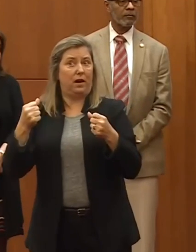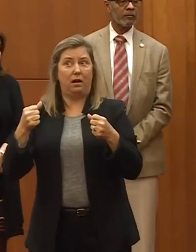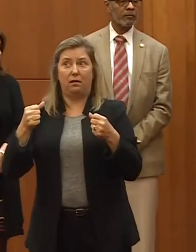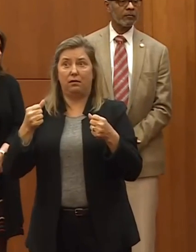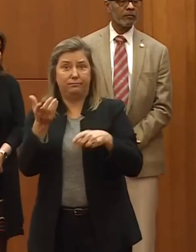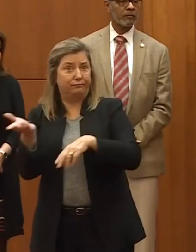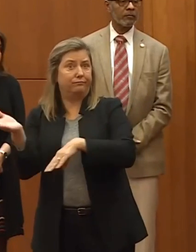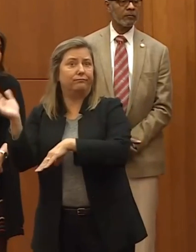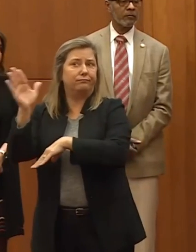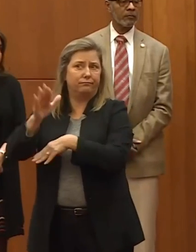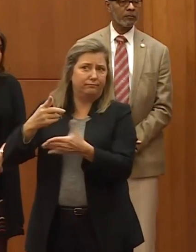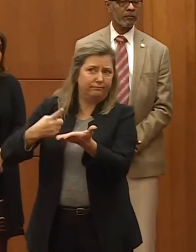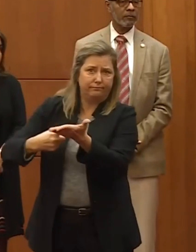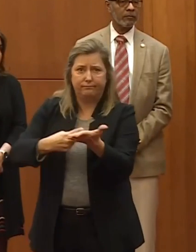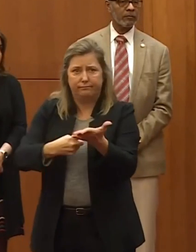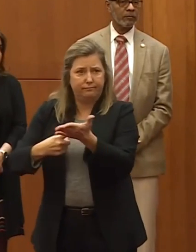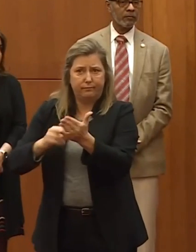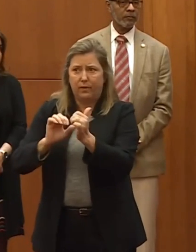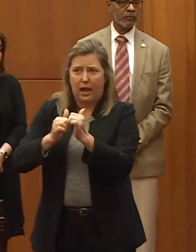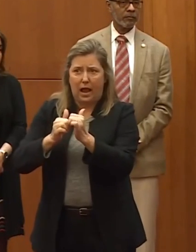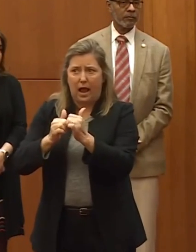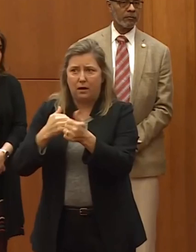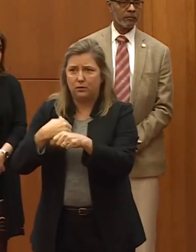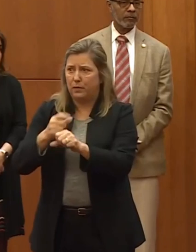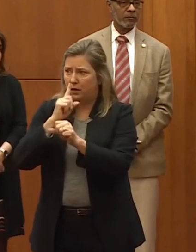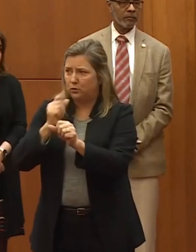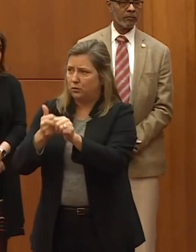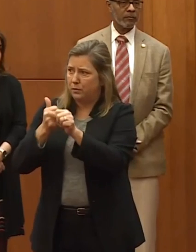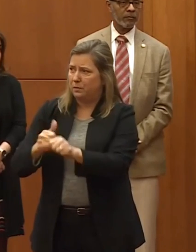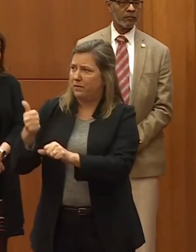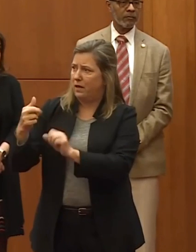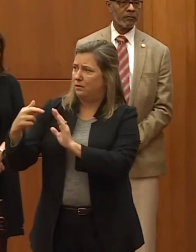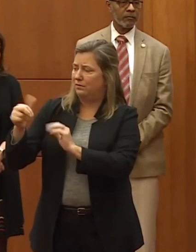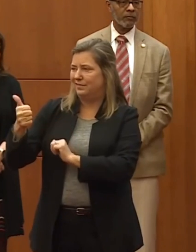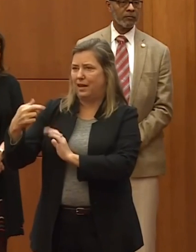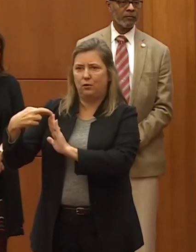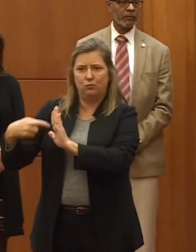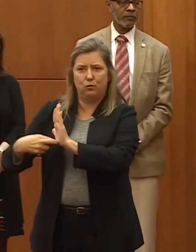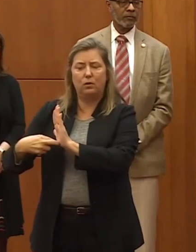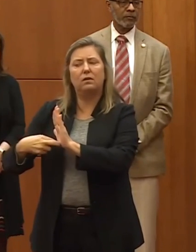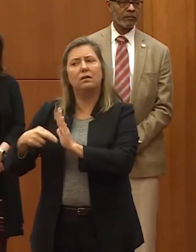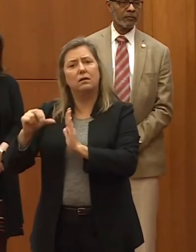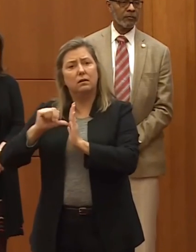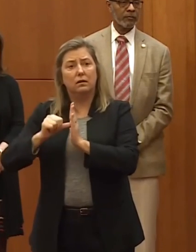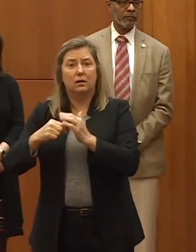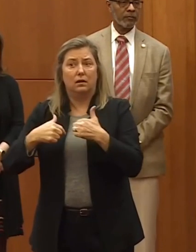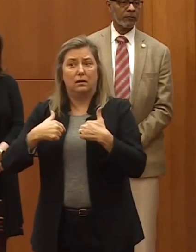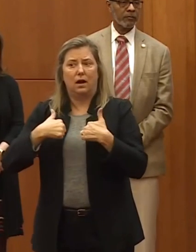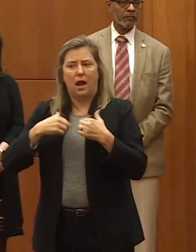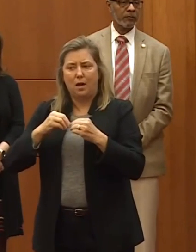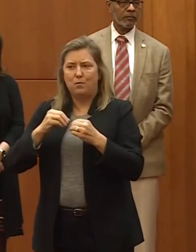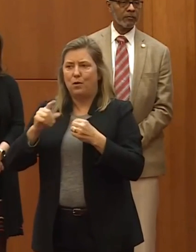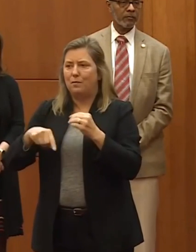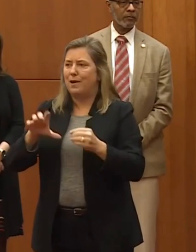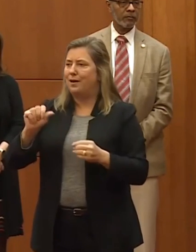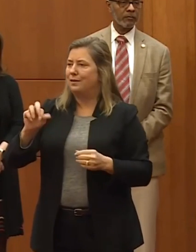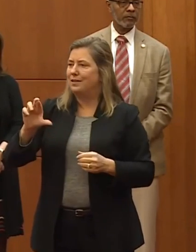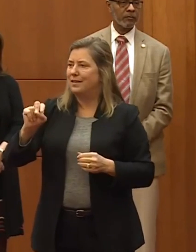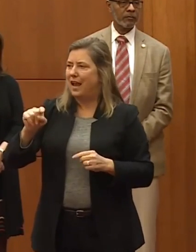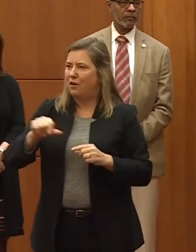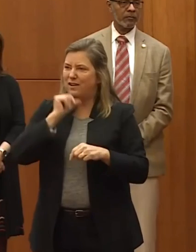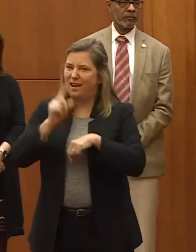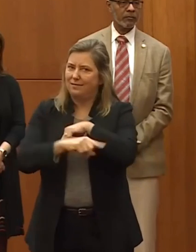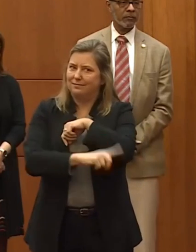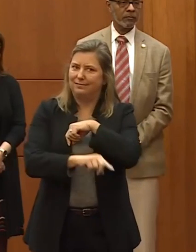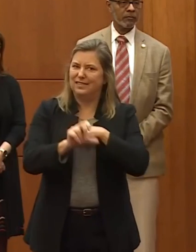day and talking about ways to enforce these. I would, though, emphasize I'm much more about carrots than I am sticks,